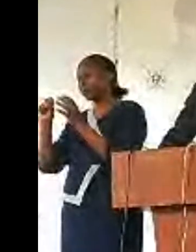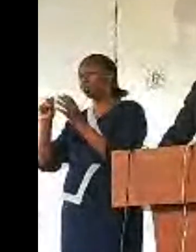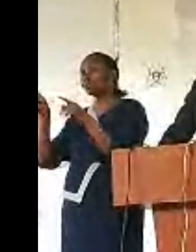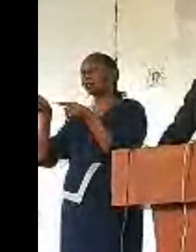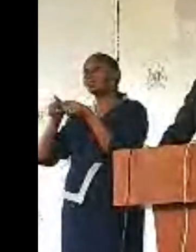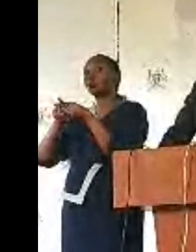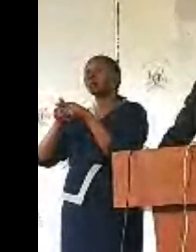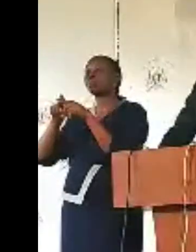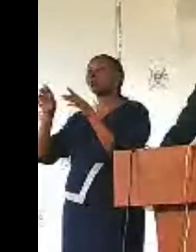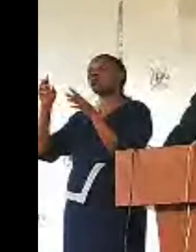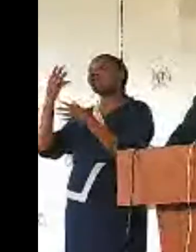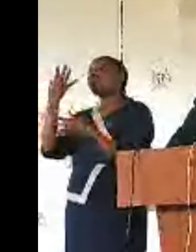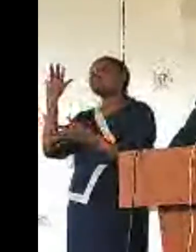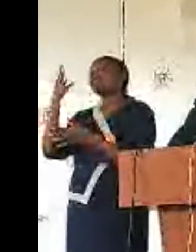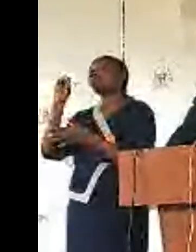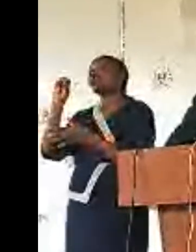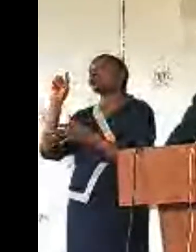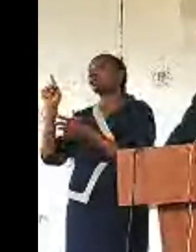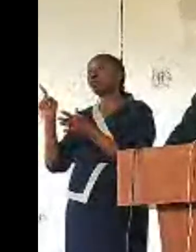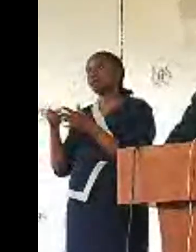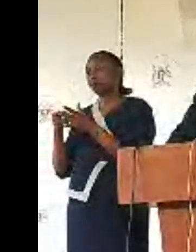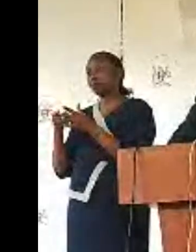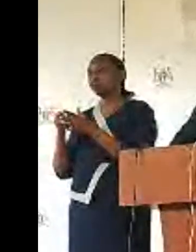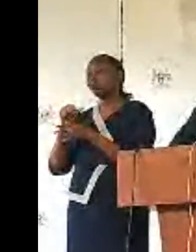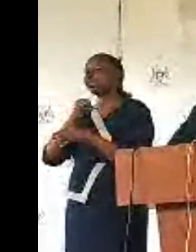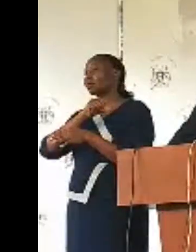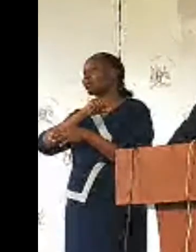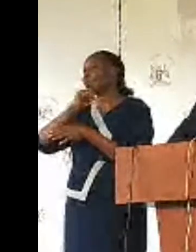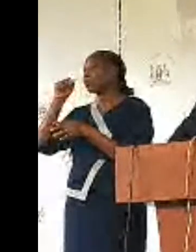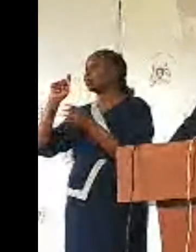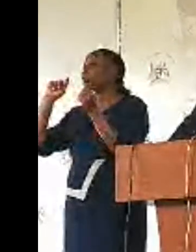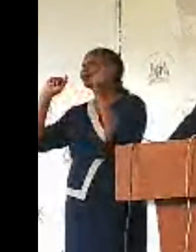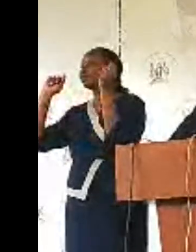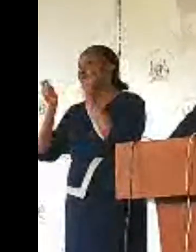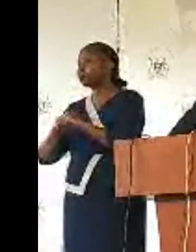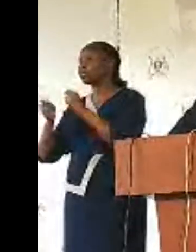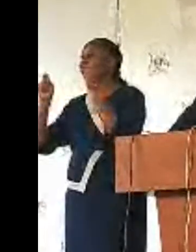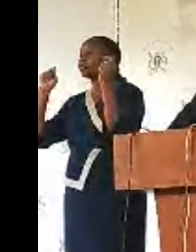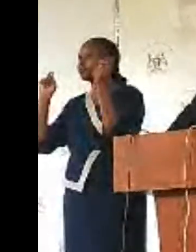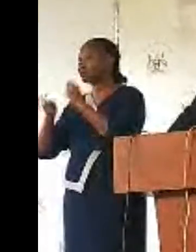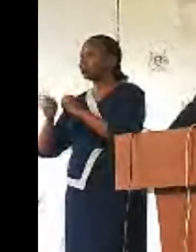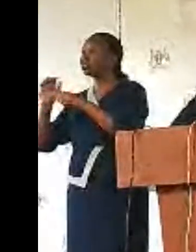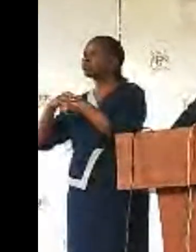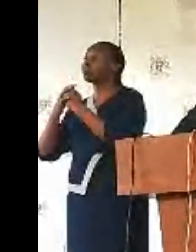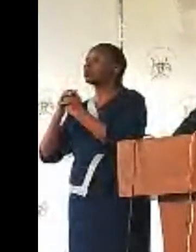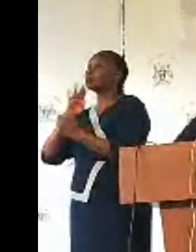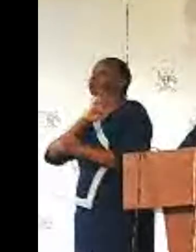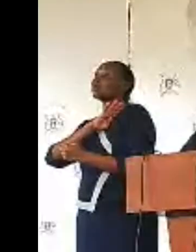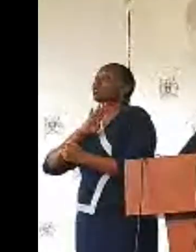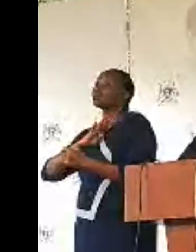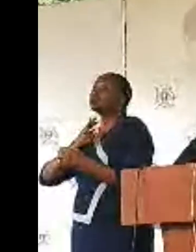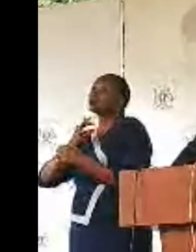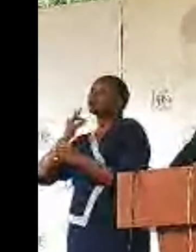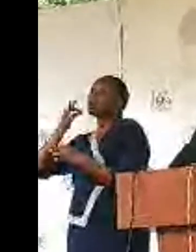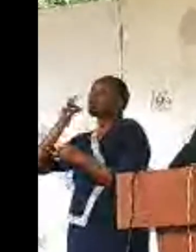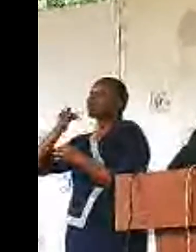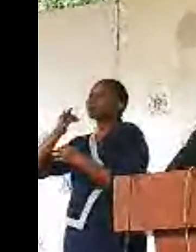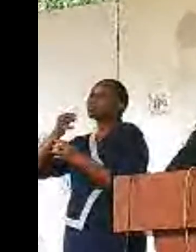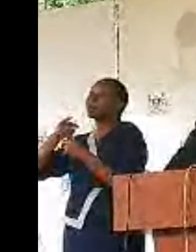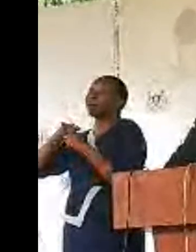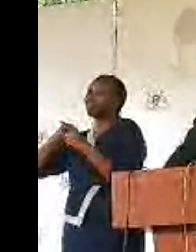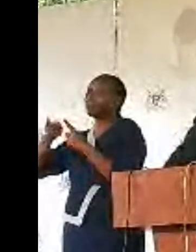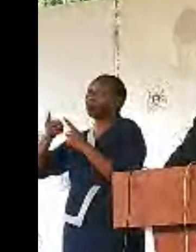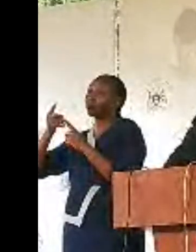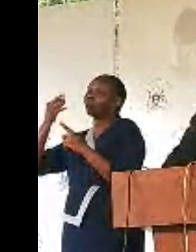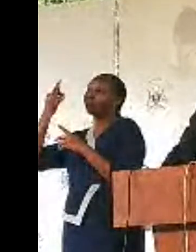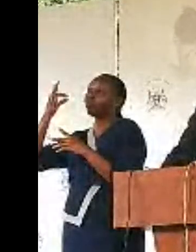will cost you also 50,000. In other words, any amendment that will be made by the board after 30th of June